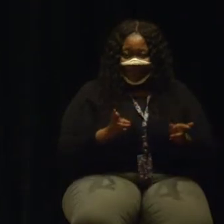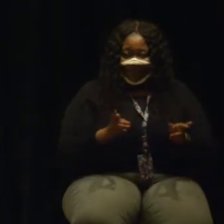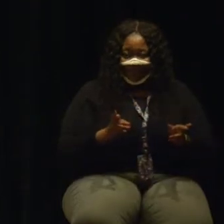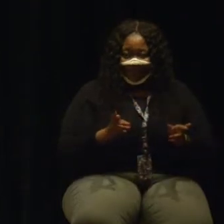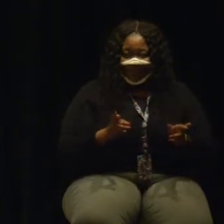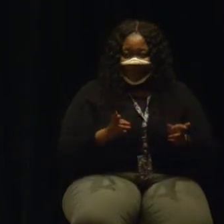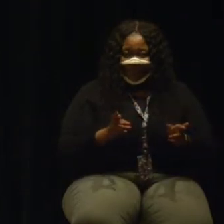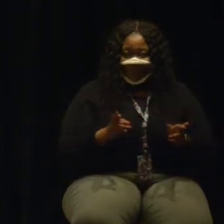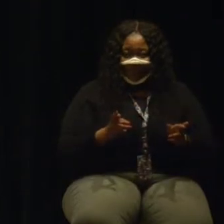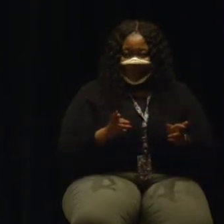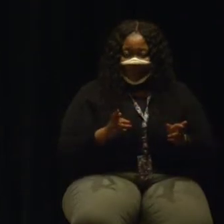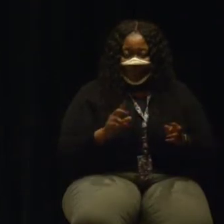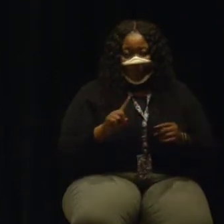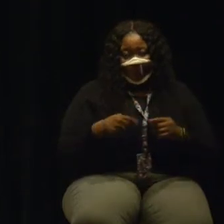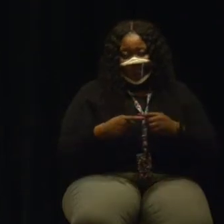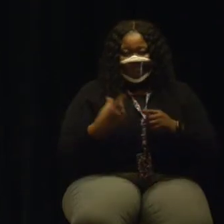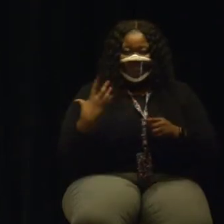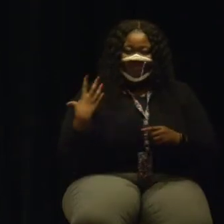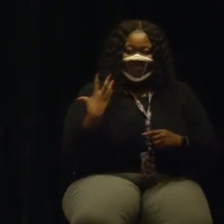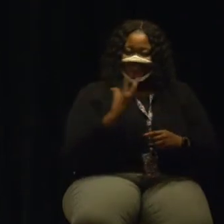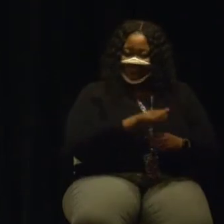my fortune.